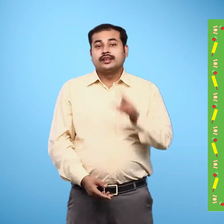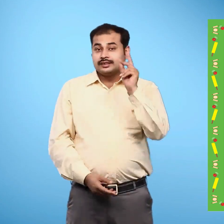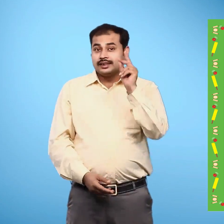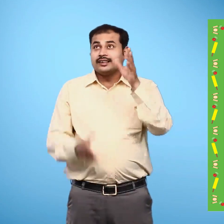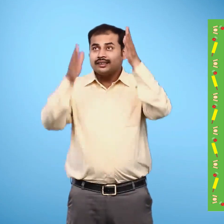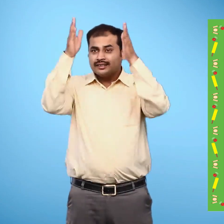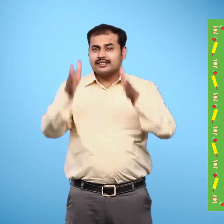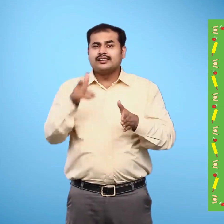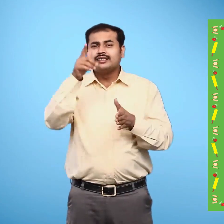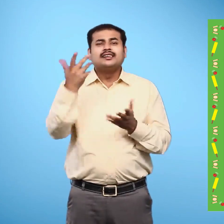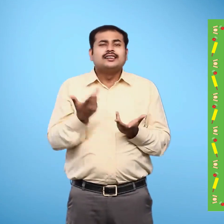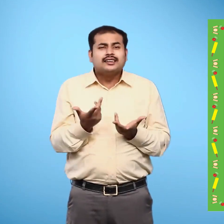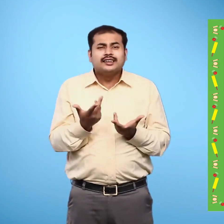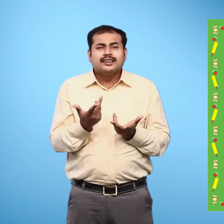Heading column 2.